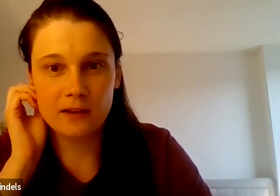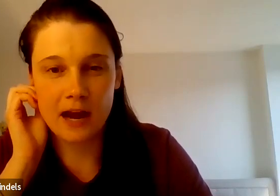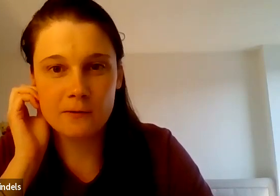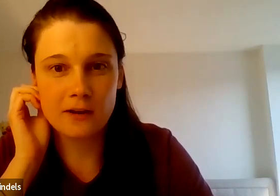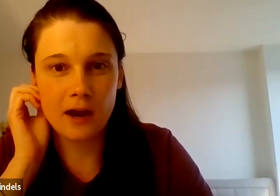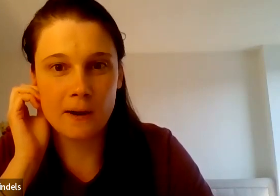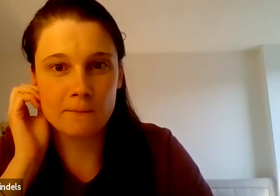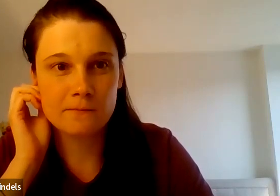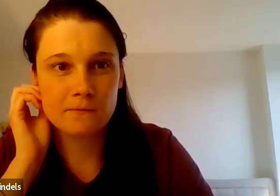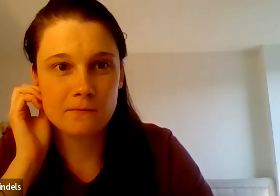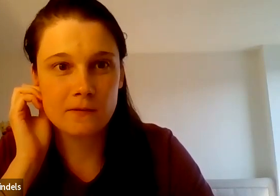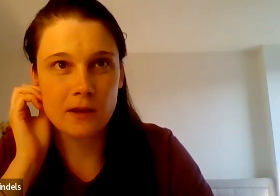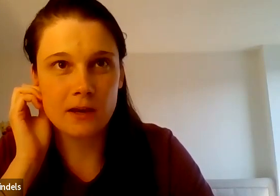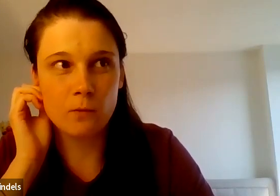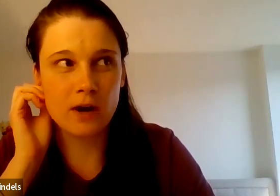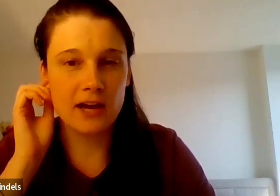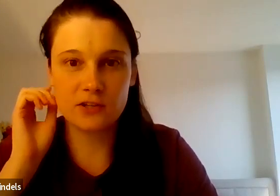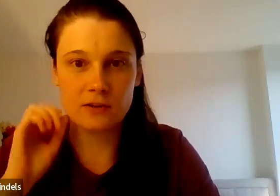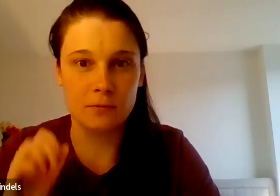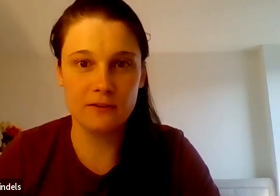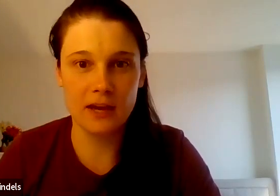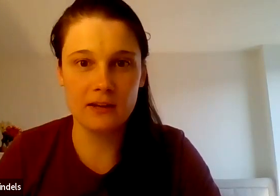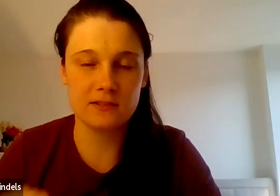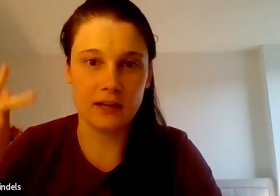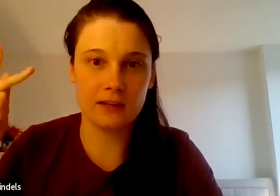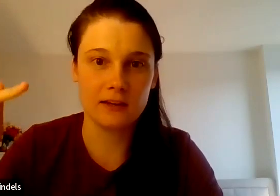it out, would I just abbreviate it to